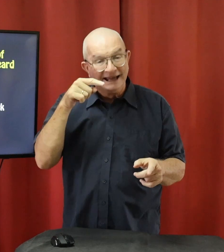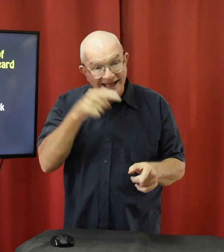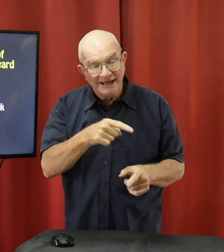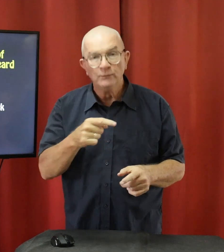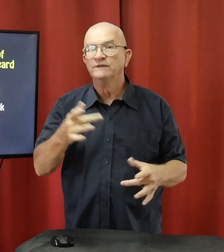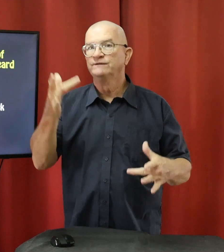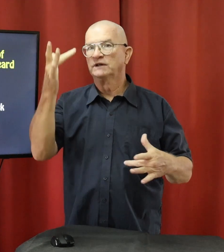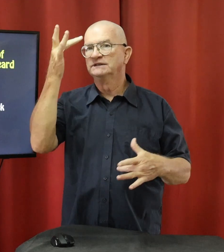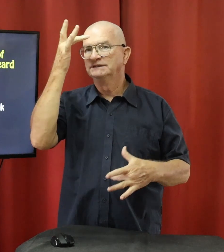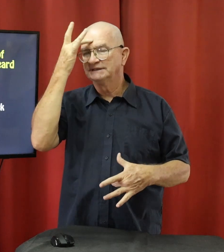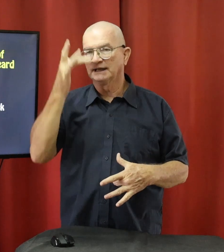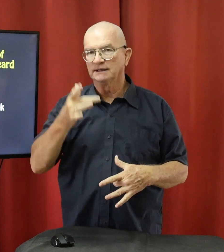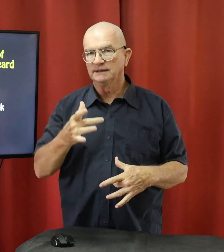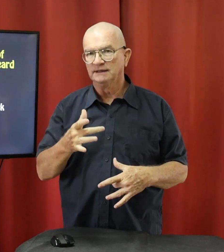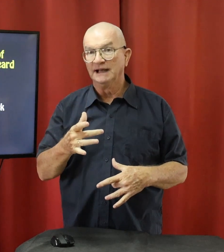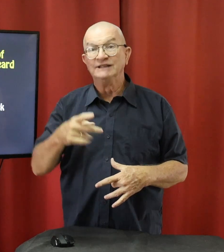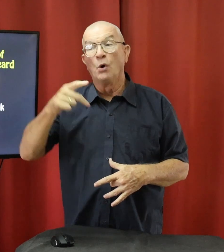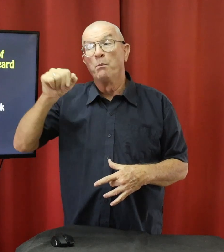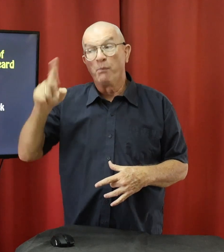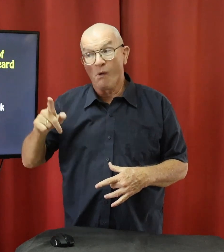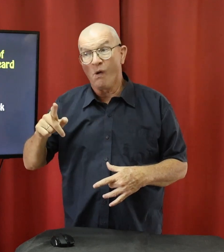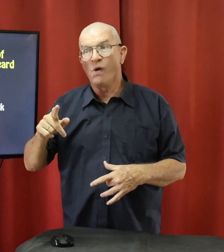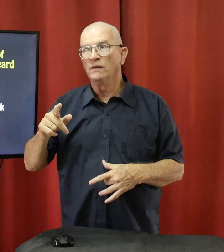So Epaphroditus was sick.